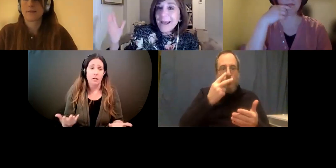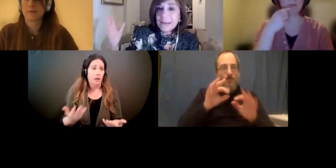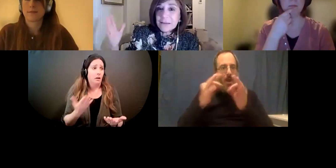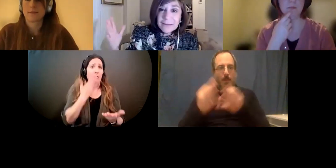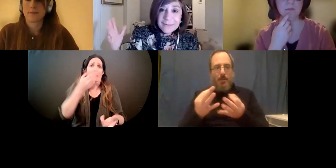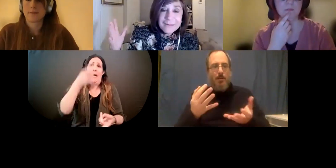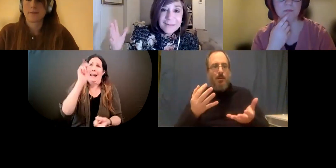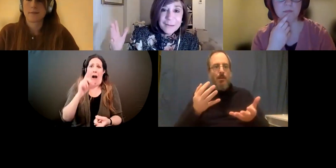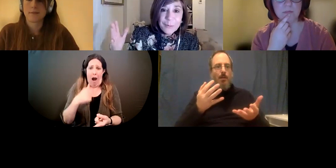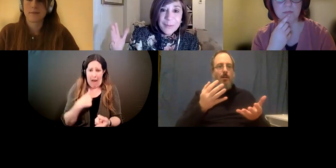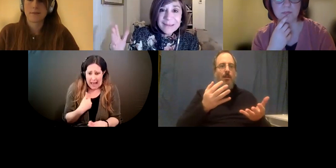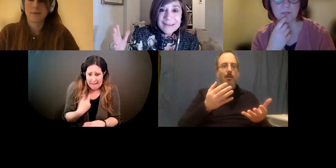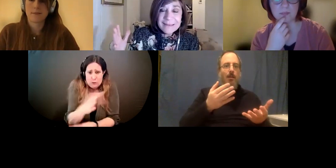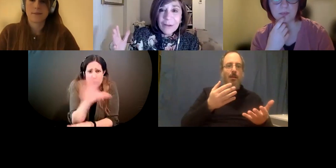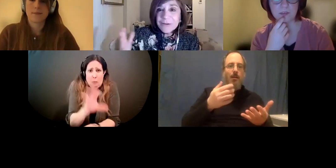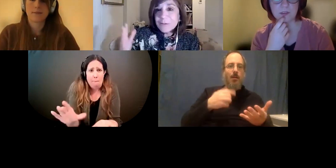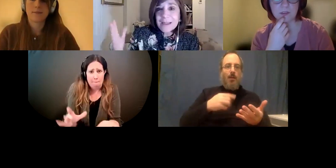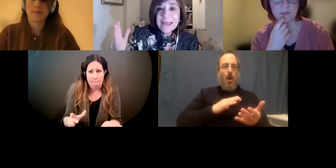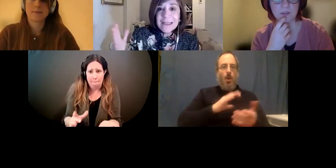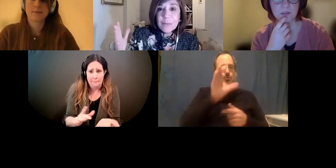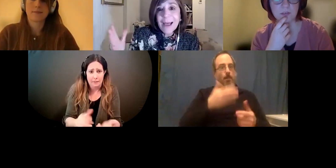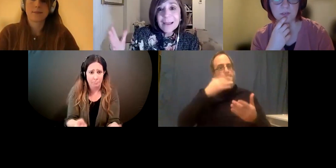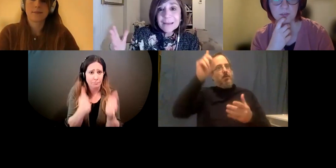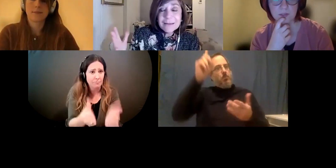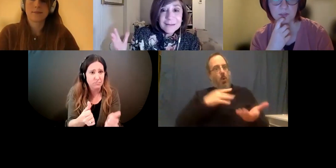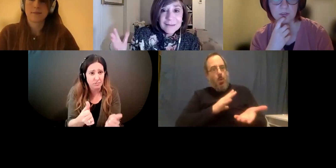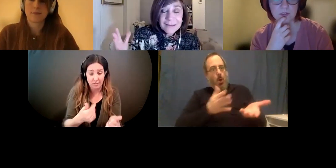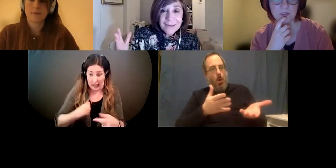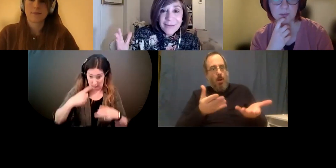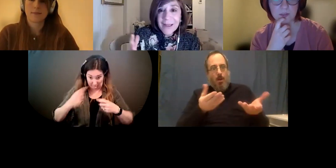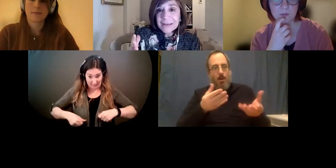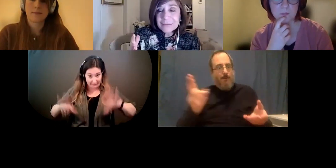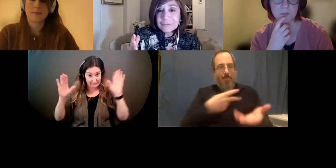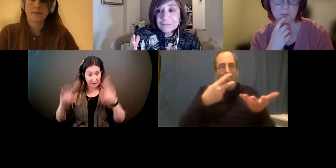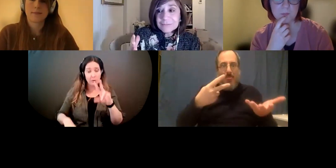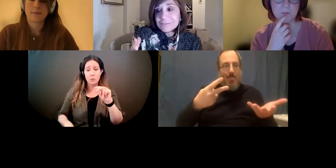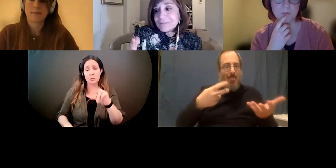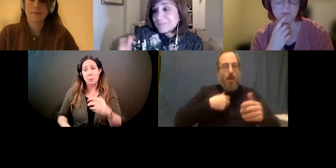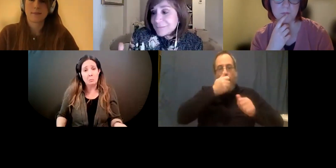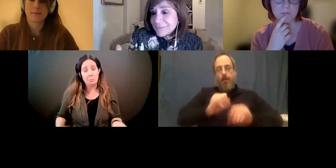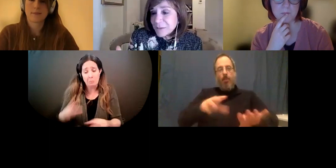that back, but I also am not taking back that